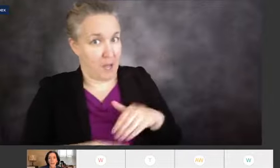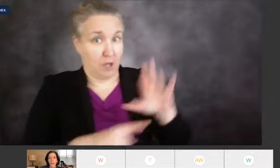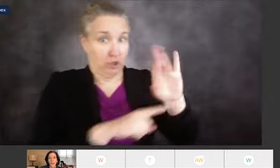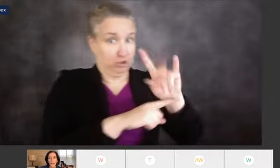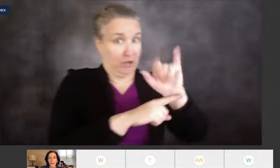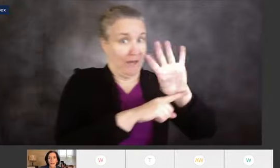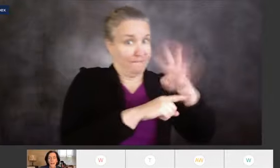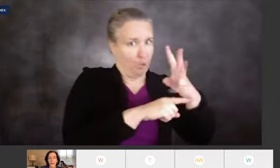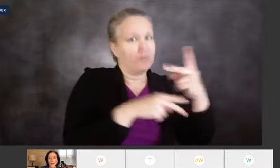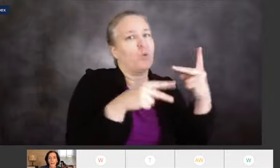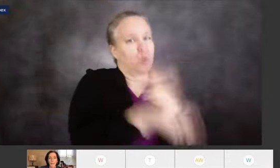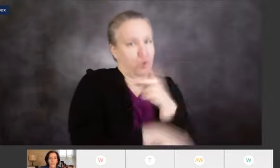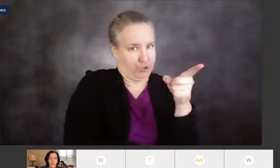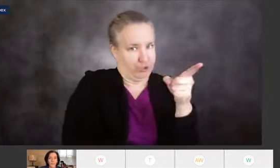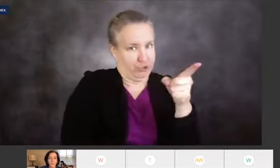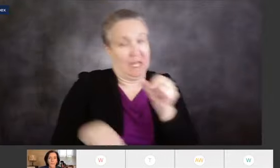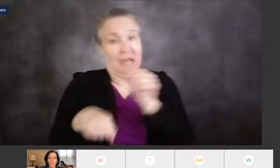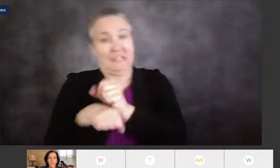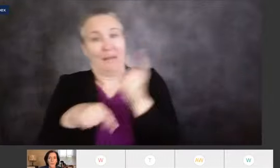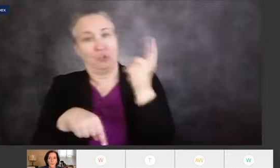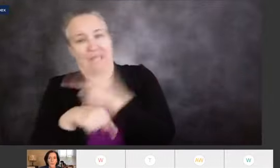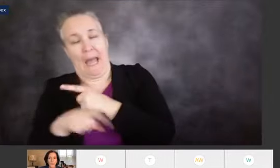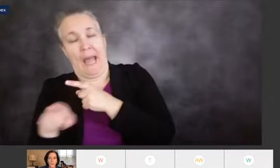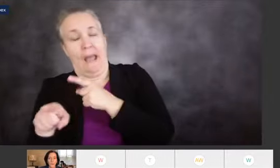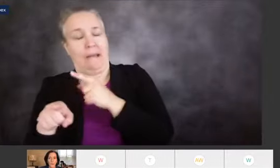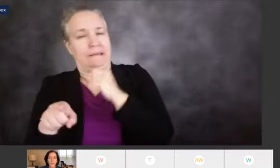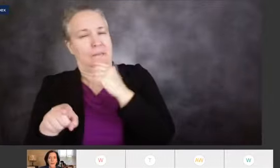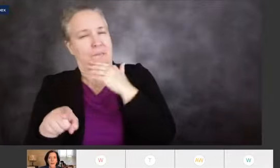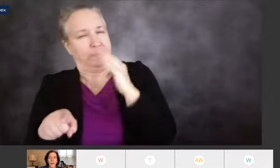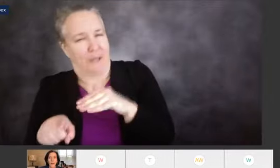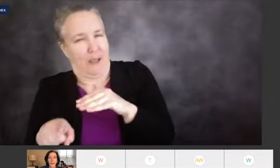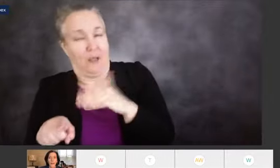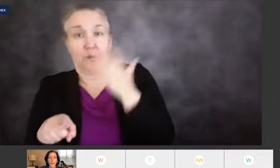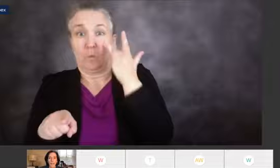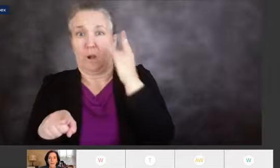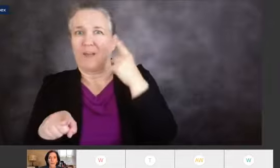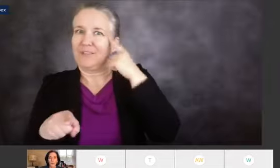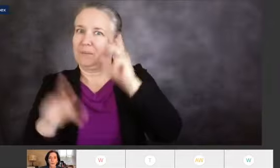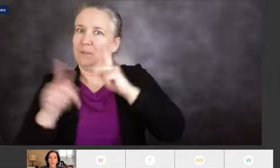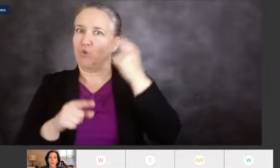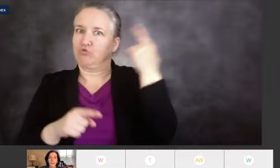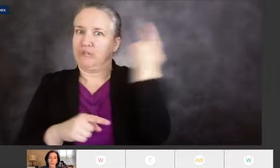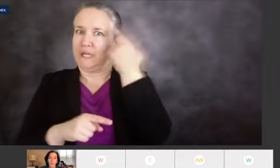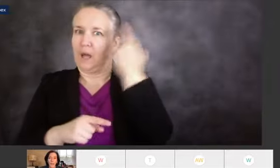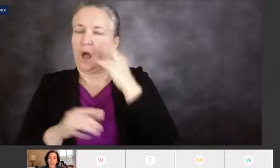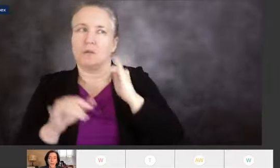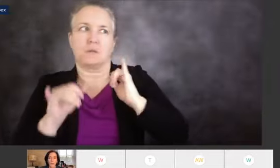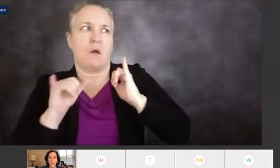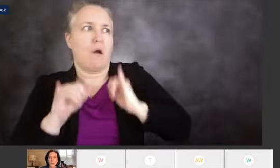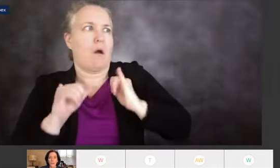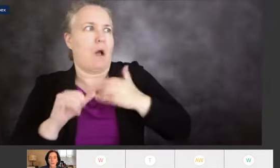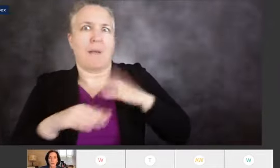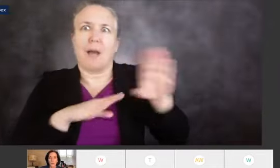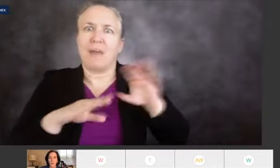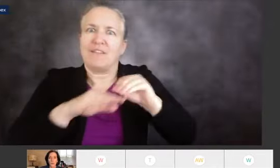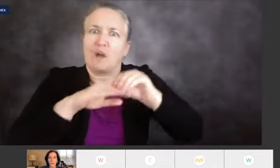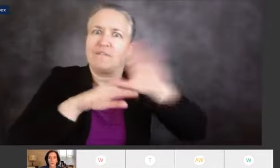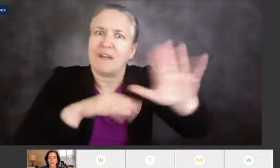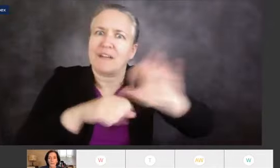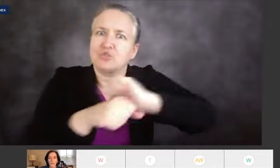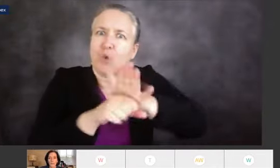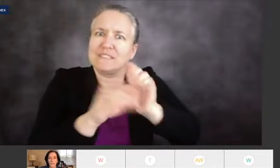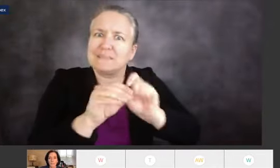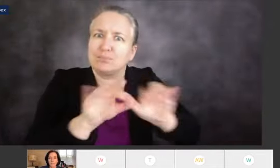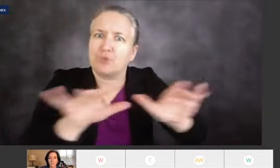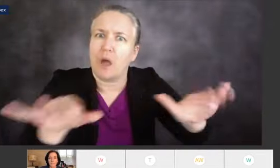4th. And I think that's because people understood that their behavior really does matter when we look